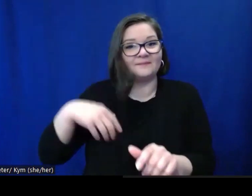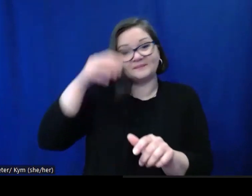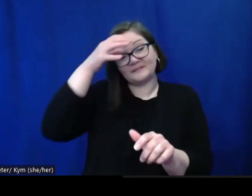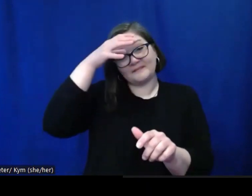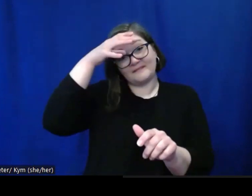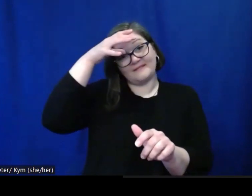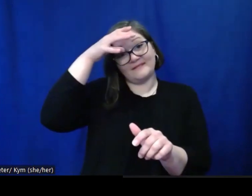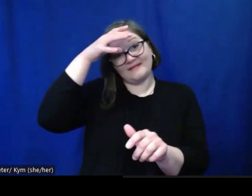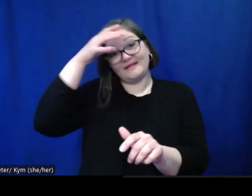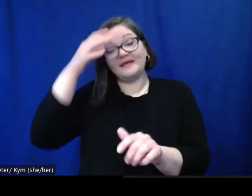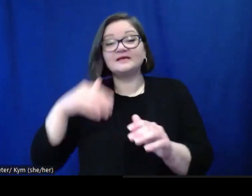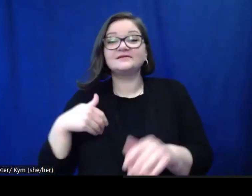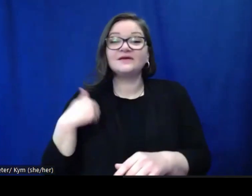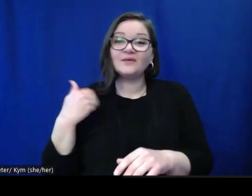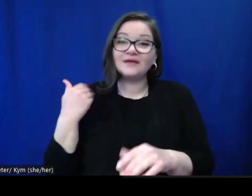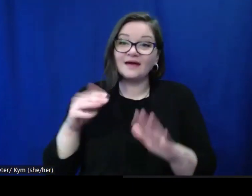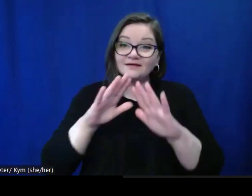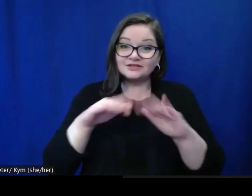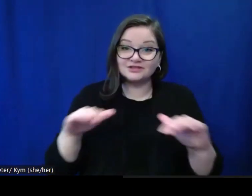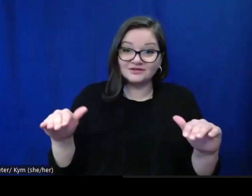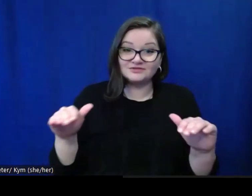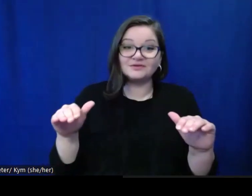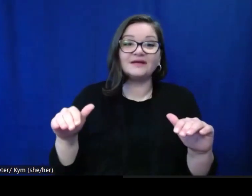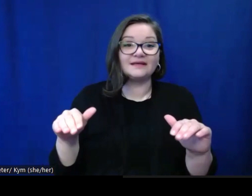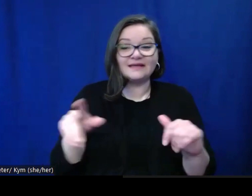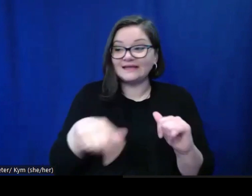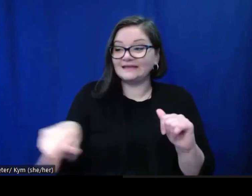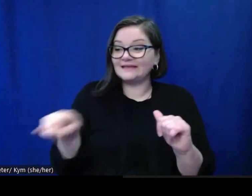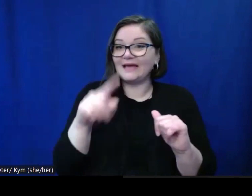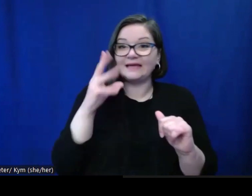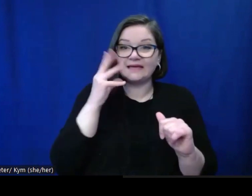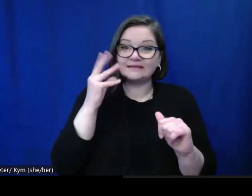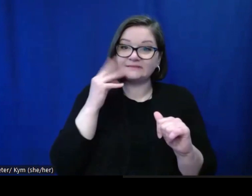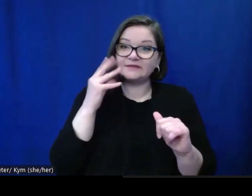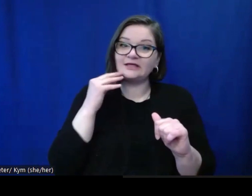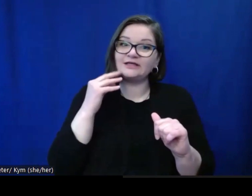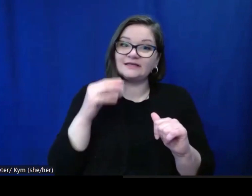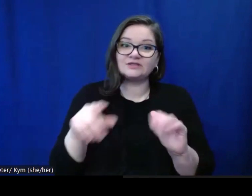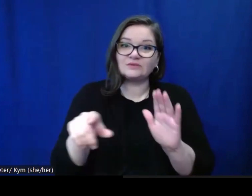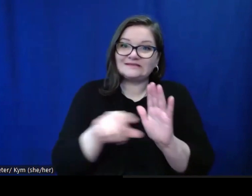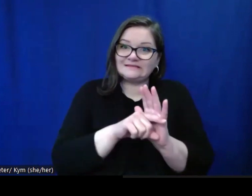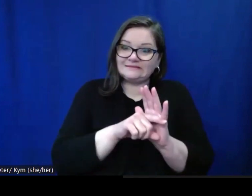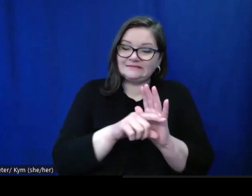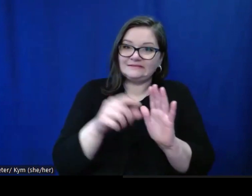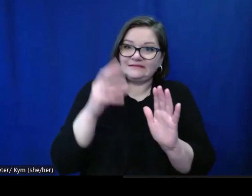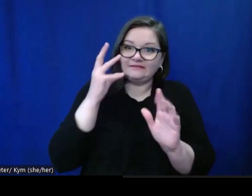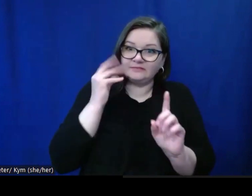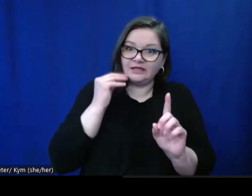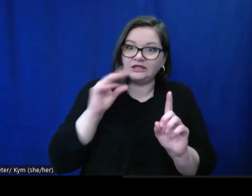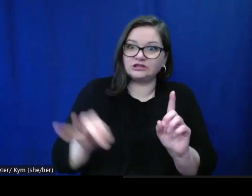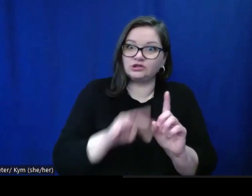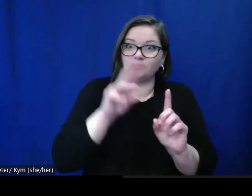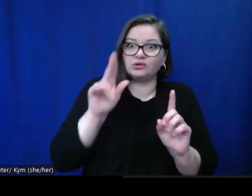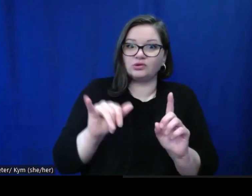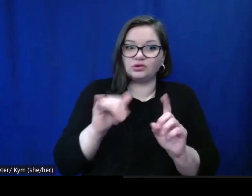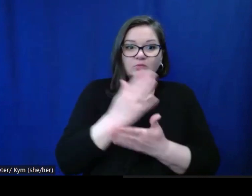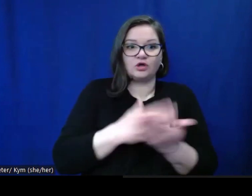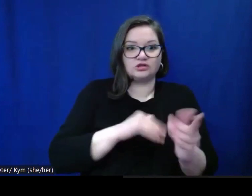So young children who experience adversity in very early stages start